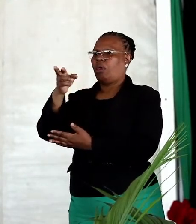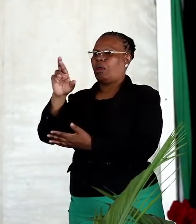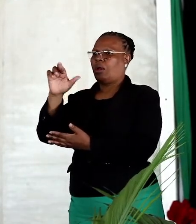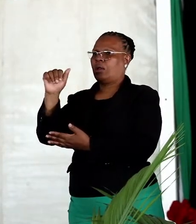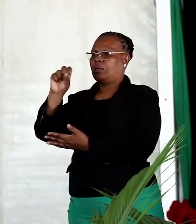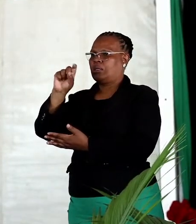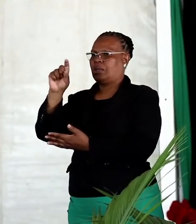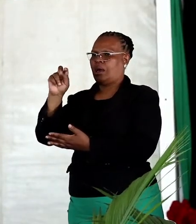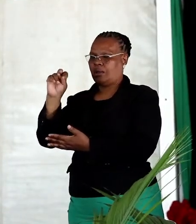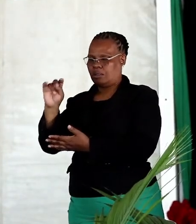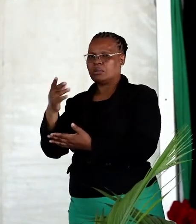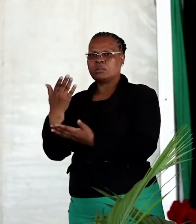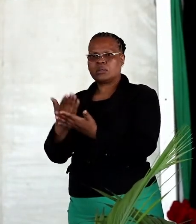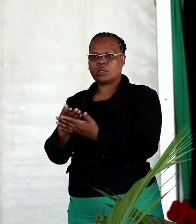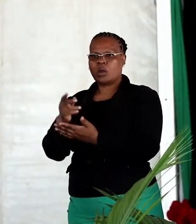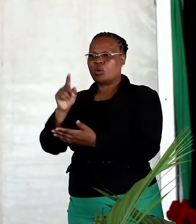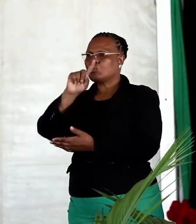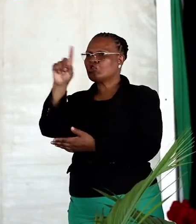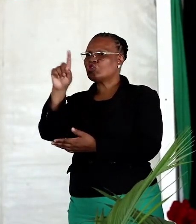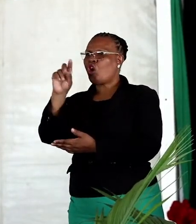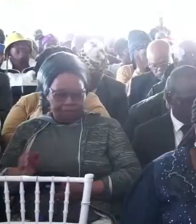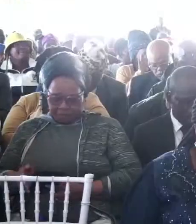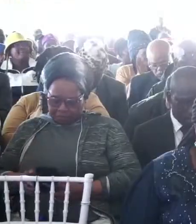Noncedo Zonke.